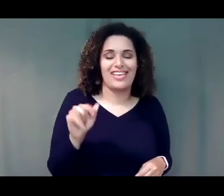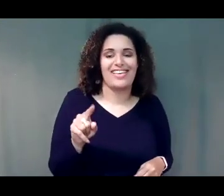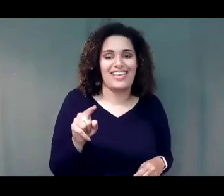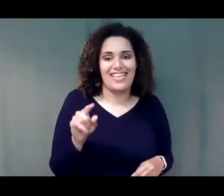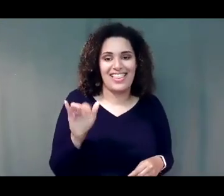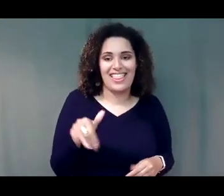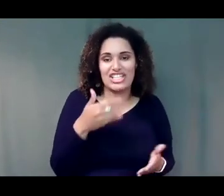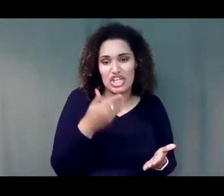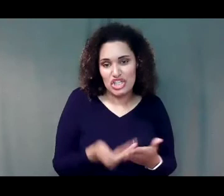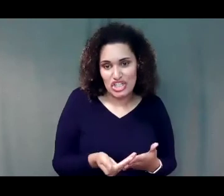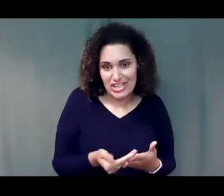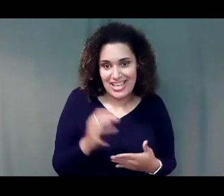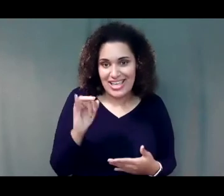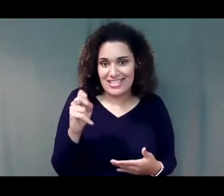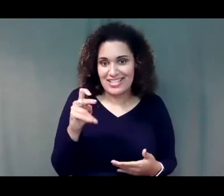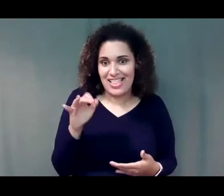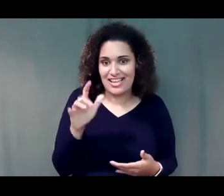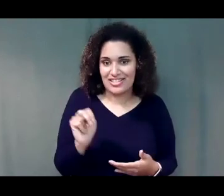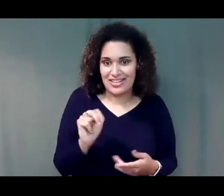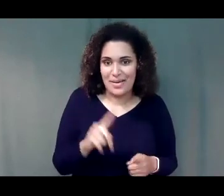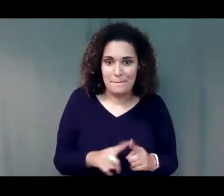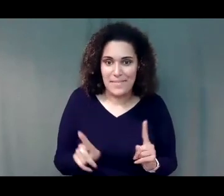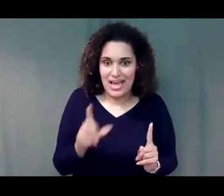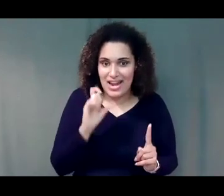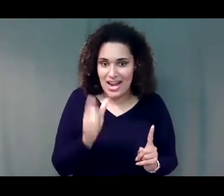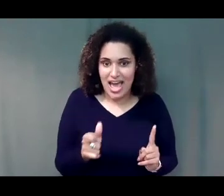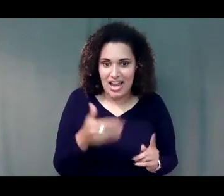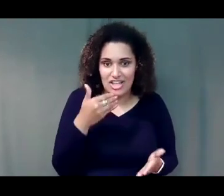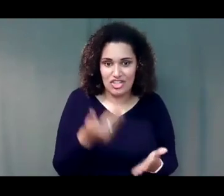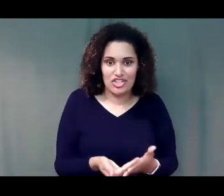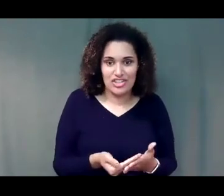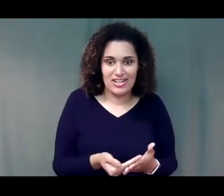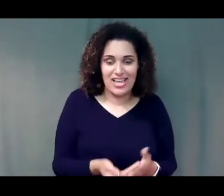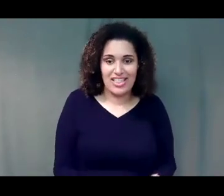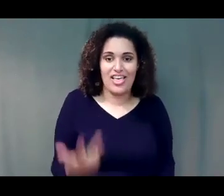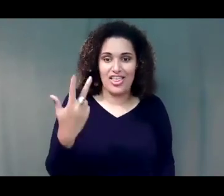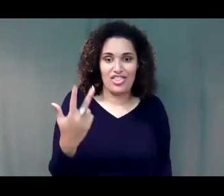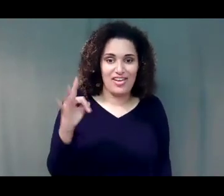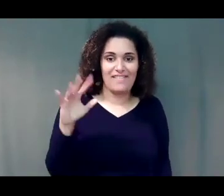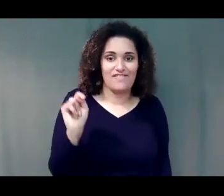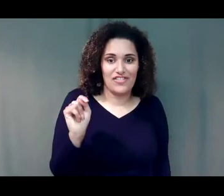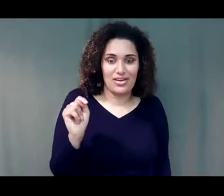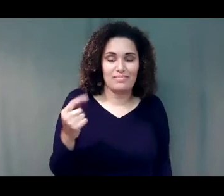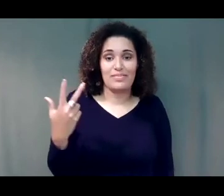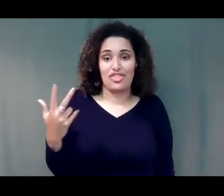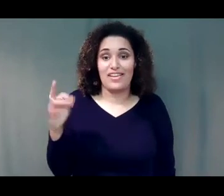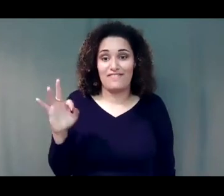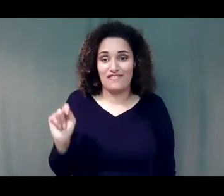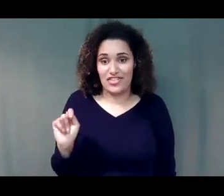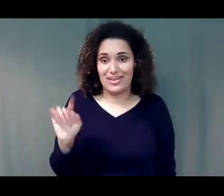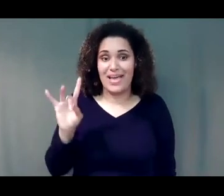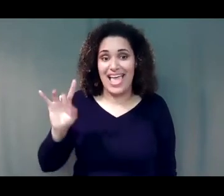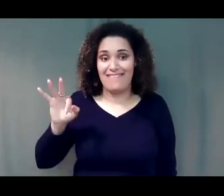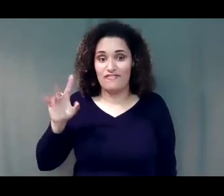They're good insulation, but they're not as good insulation as the 3 foot by 3 foot by 8 foot straw